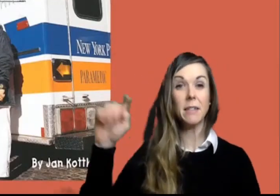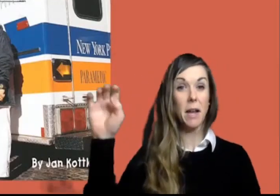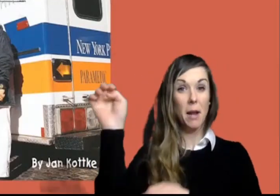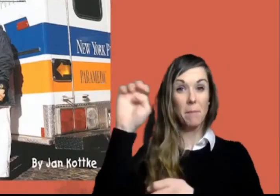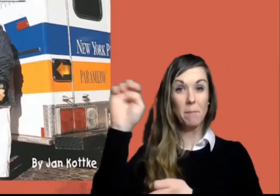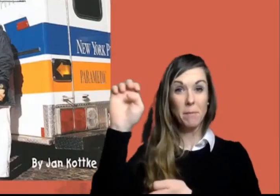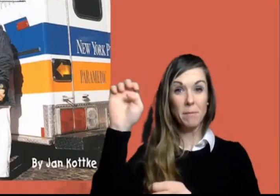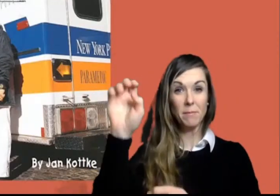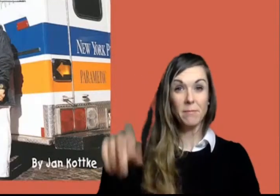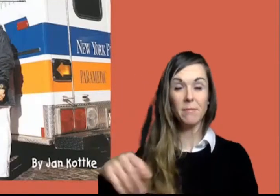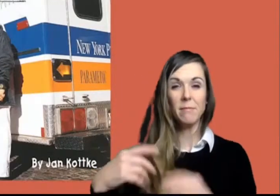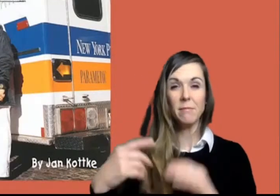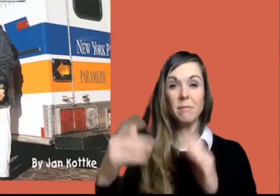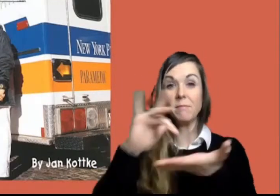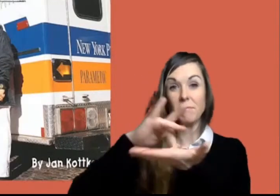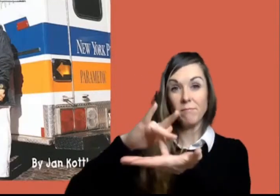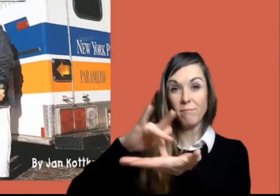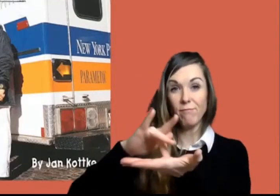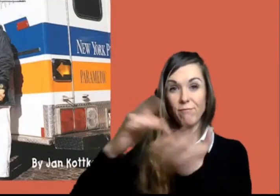means EMT.